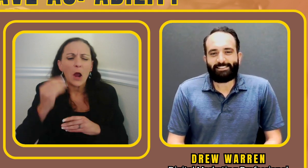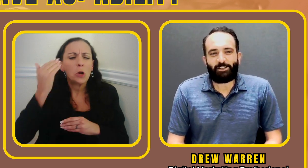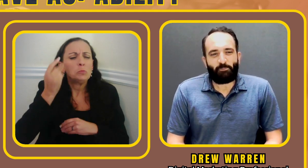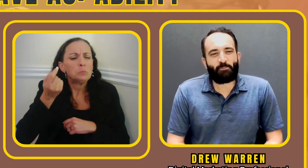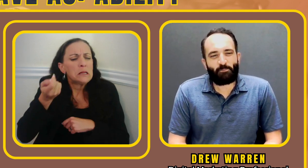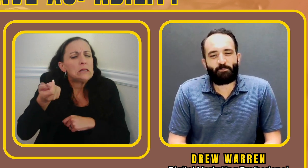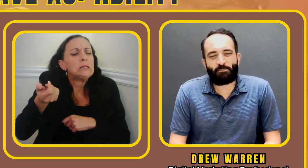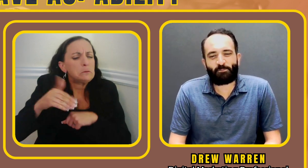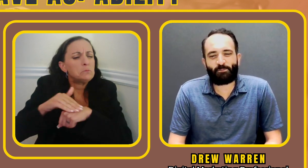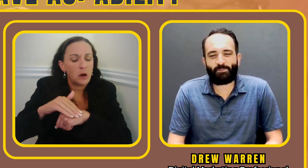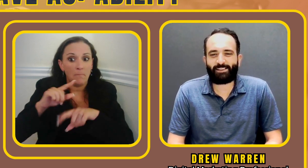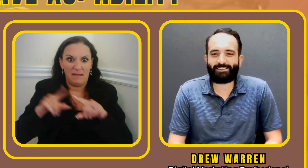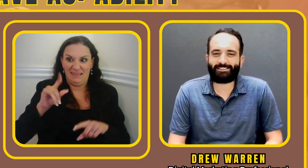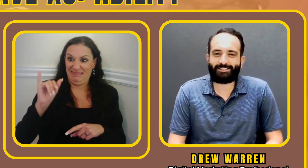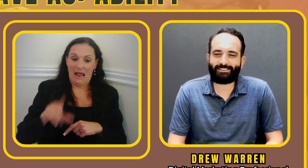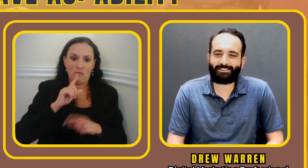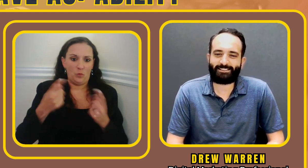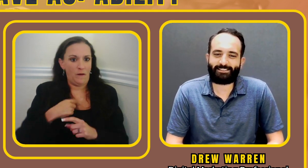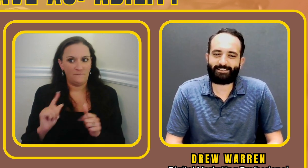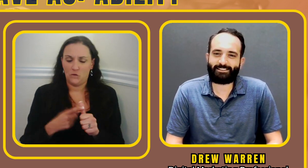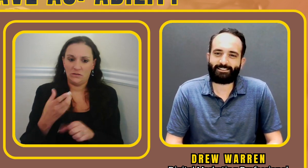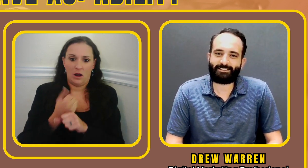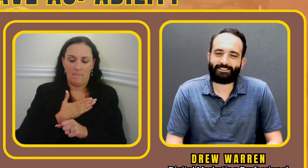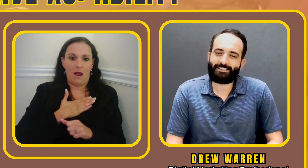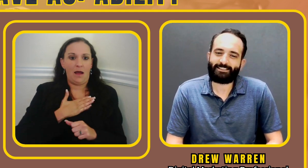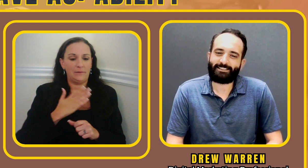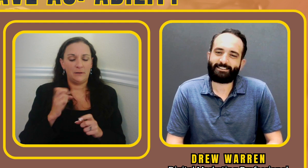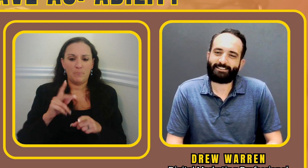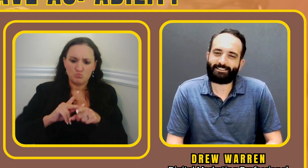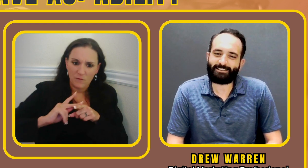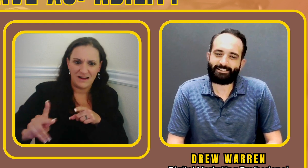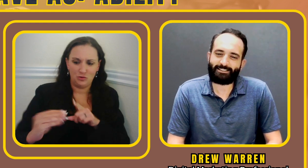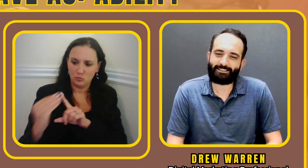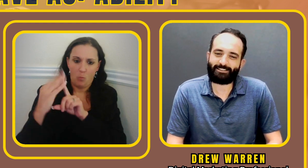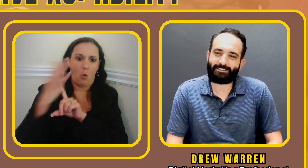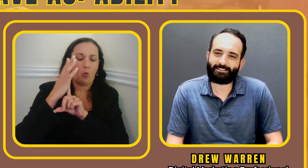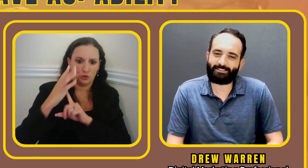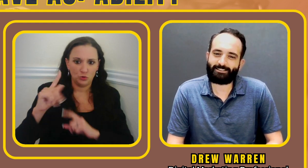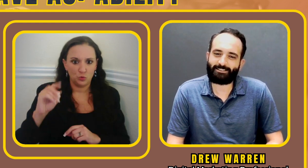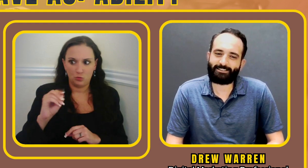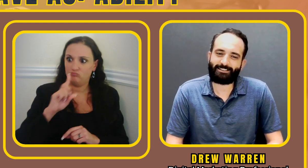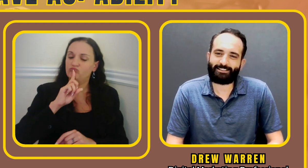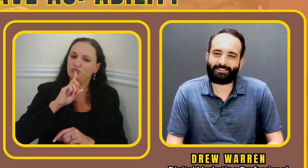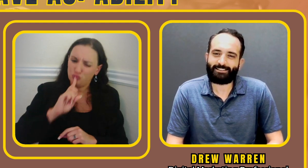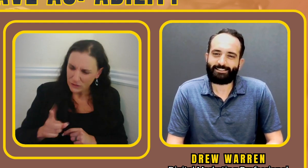about it, but that's really when I first got my professional exposure to the real